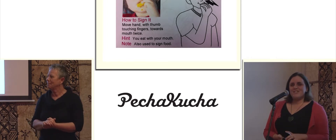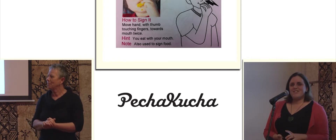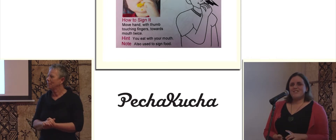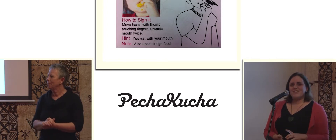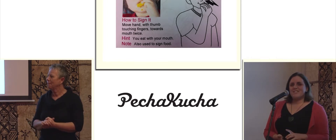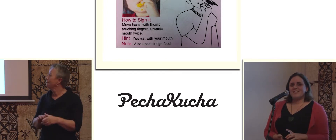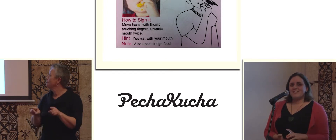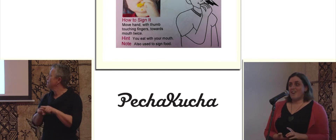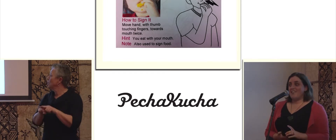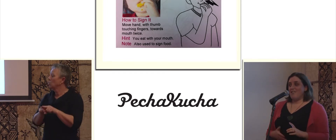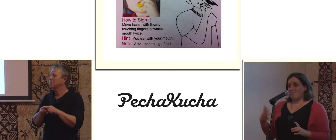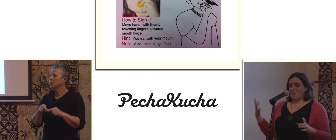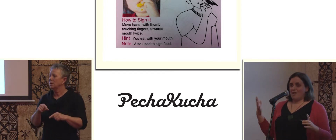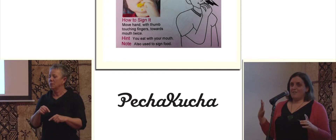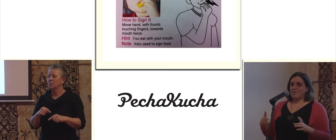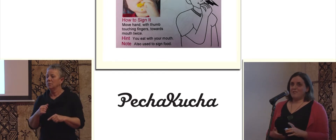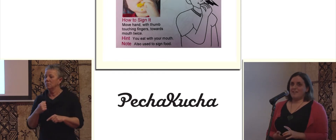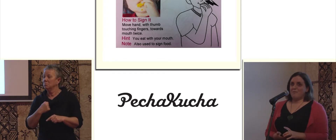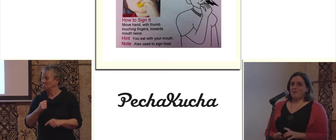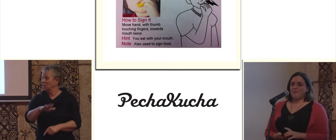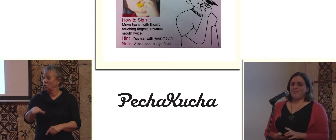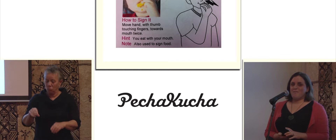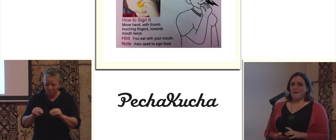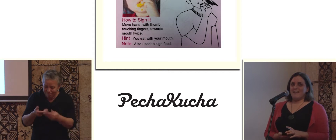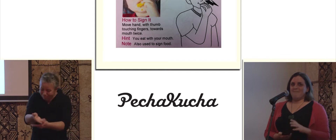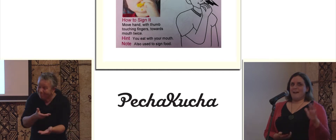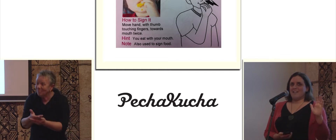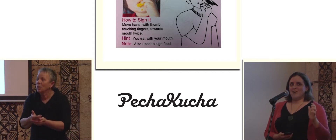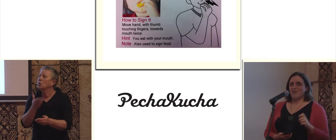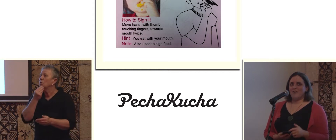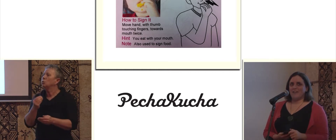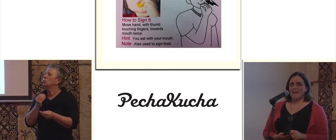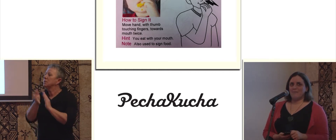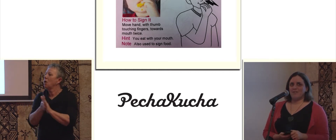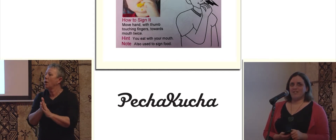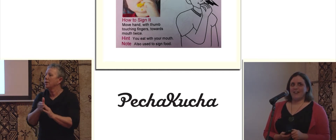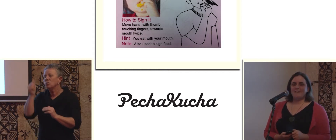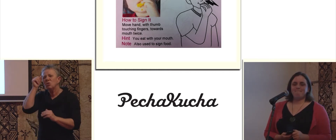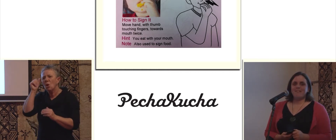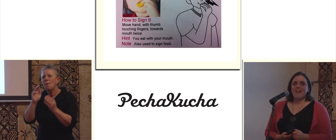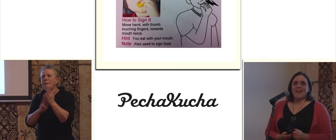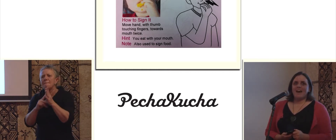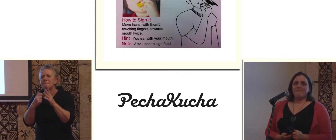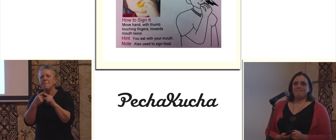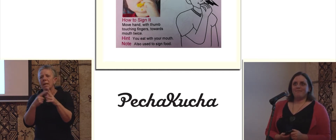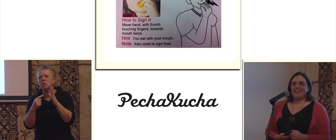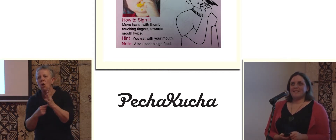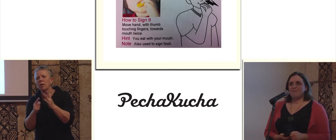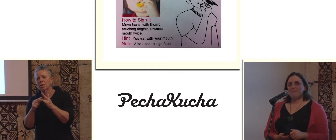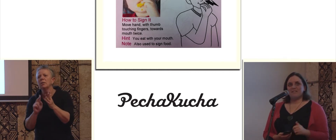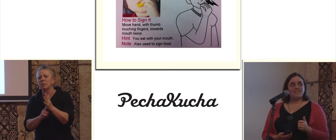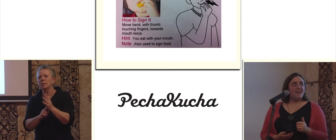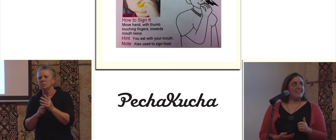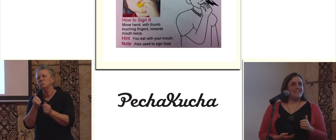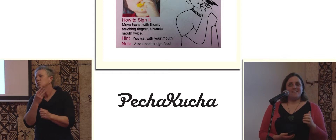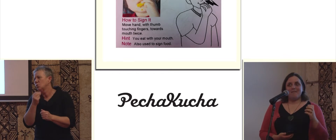I use sign a lot with a lot of children that I work with, mainly makaton keyword signing. And